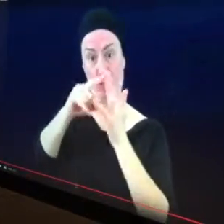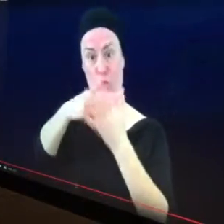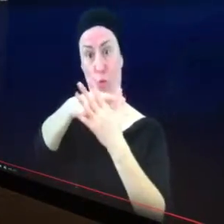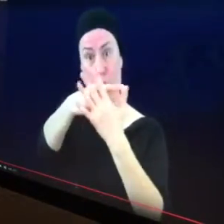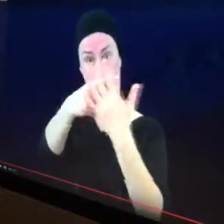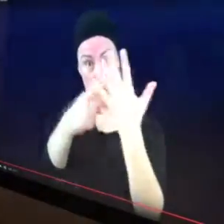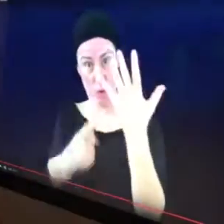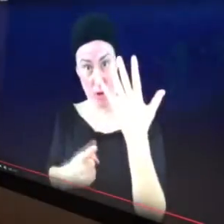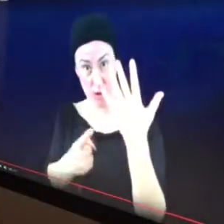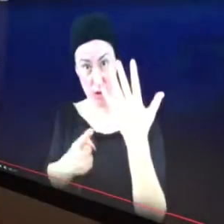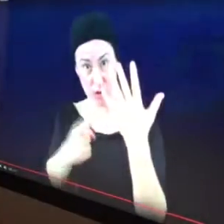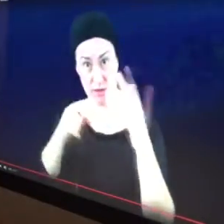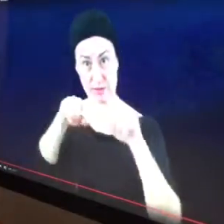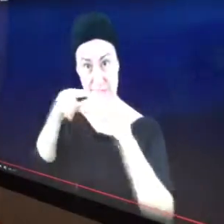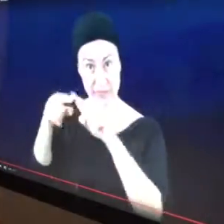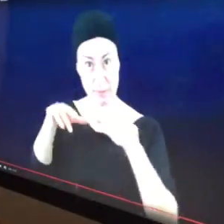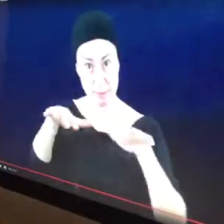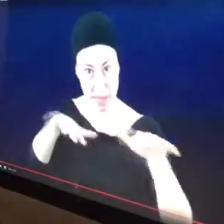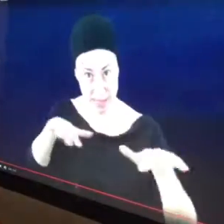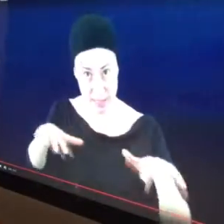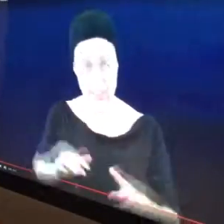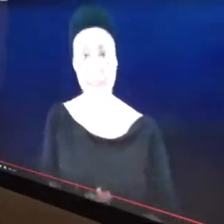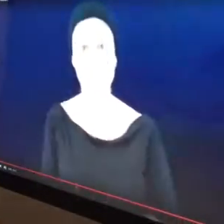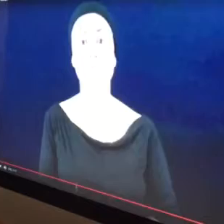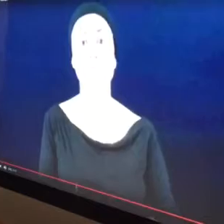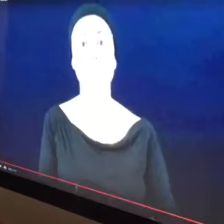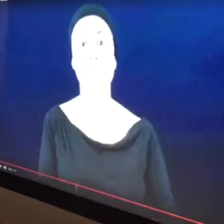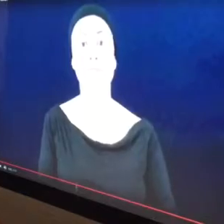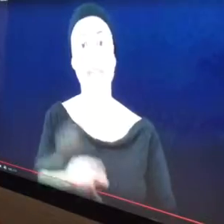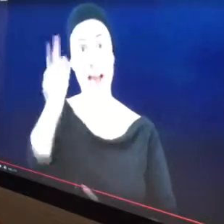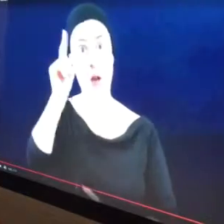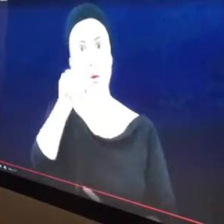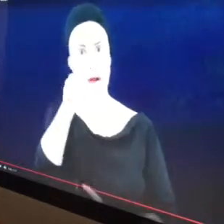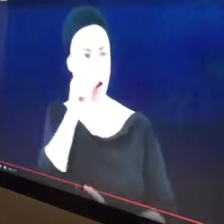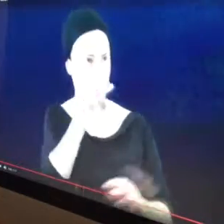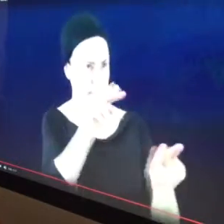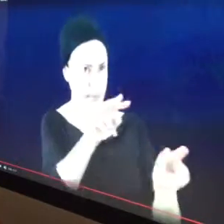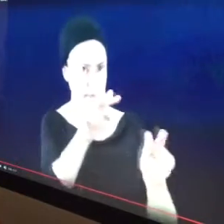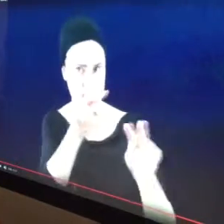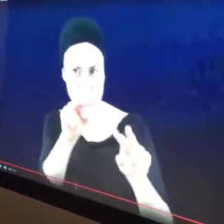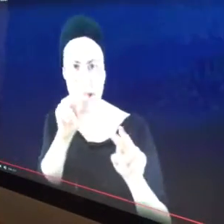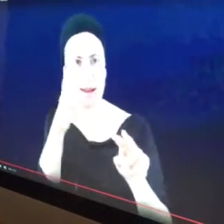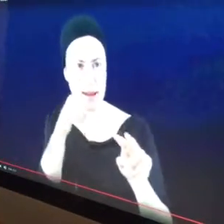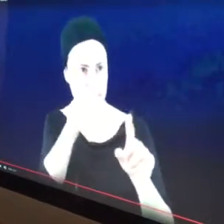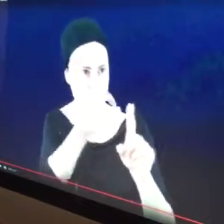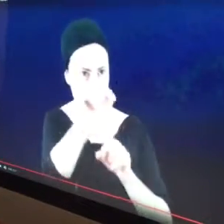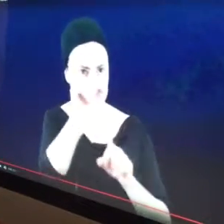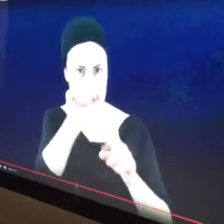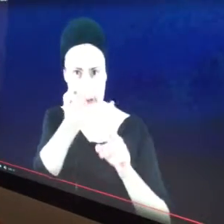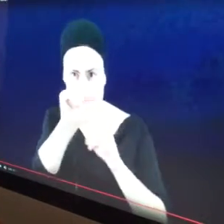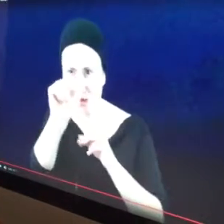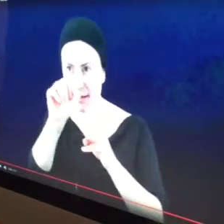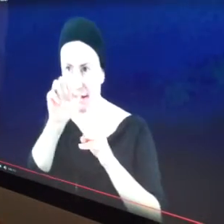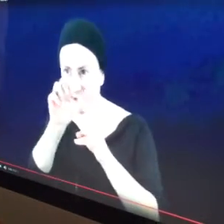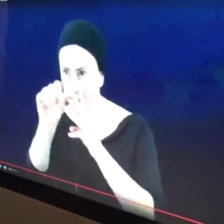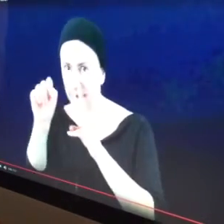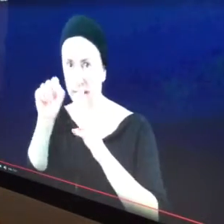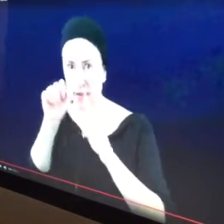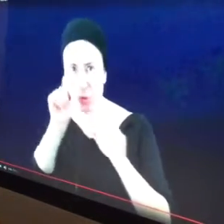native users of Auslan use all these various types of the use of space. Now you'll be able to observe people using signing and